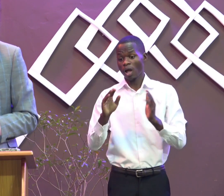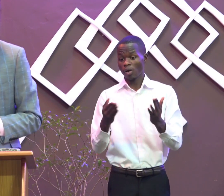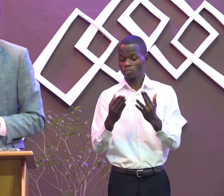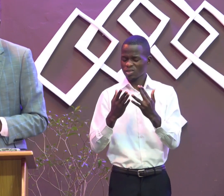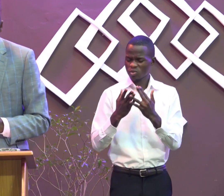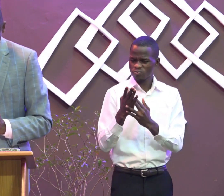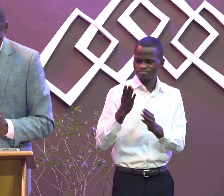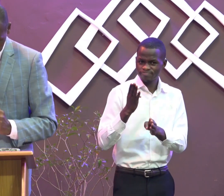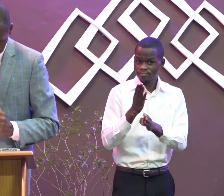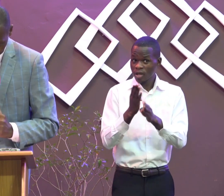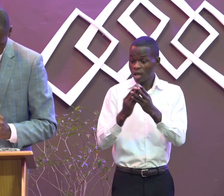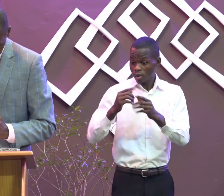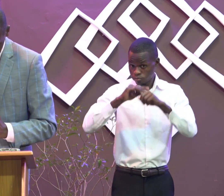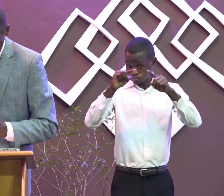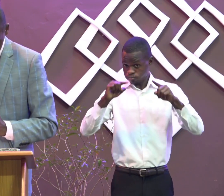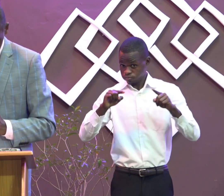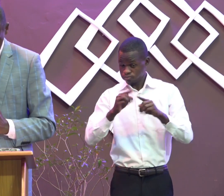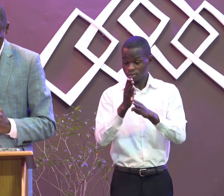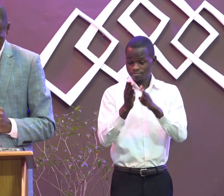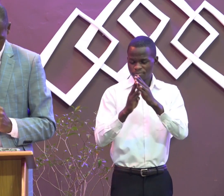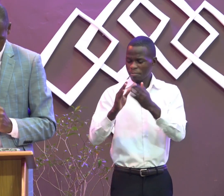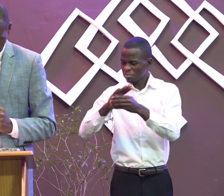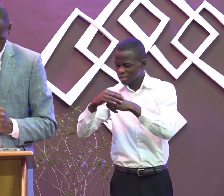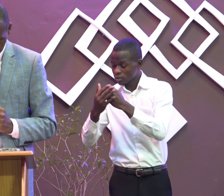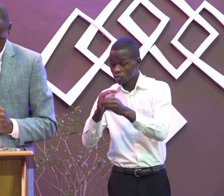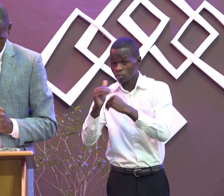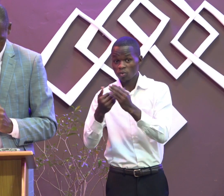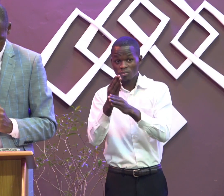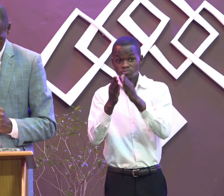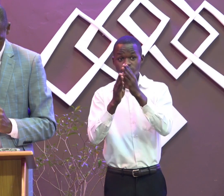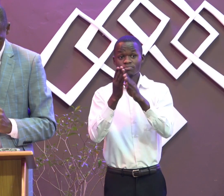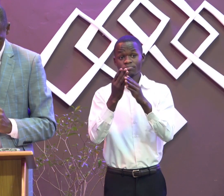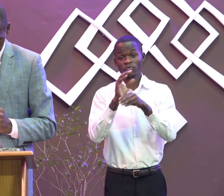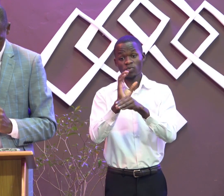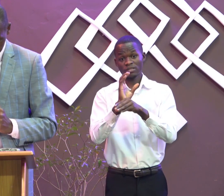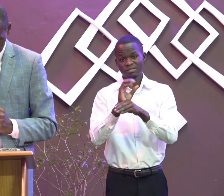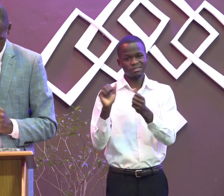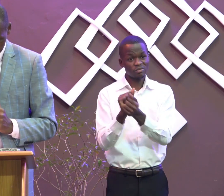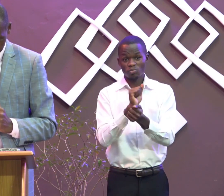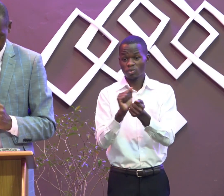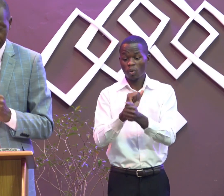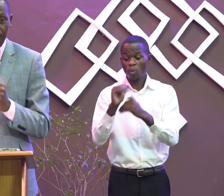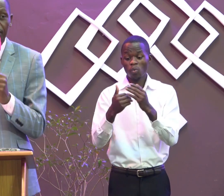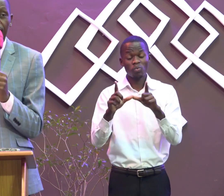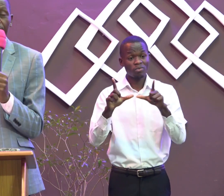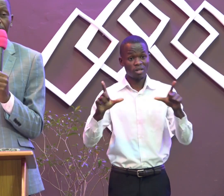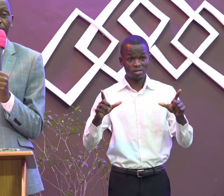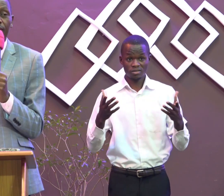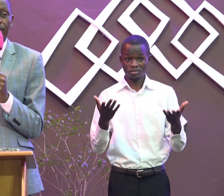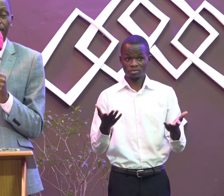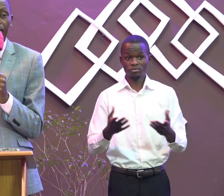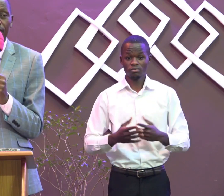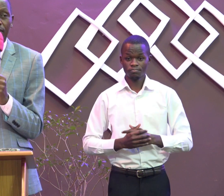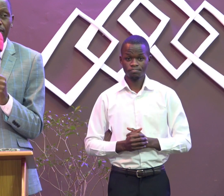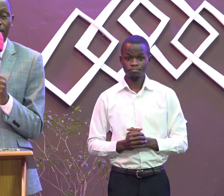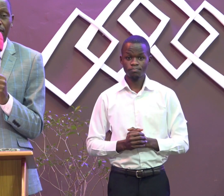and looked at that plot after that dug all around it and he looked at it and really saw the love that his